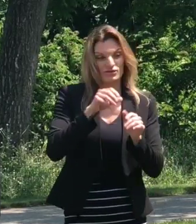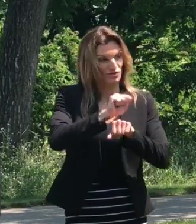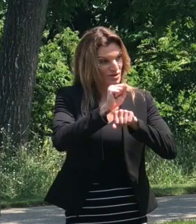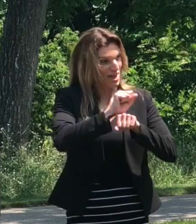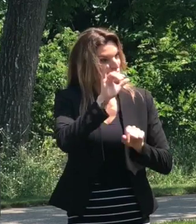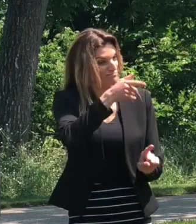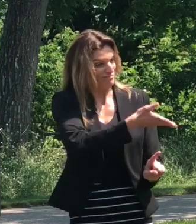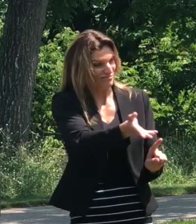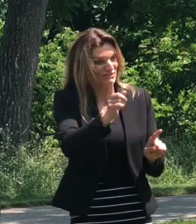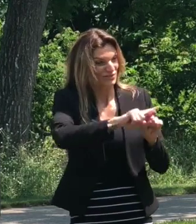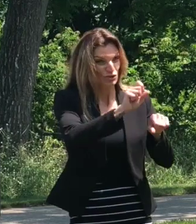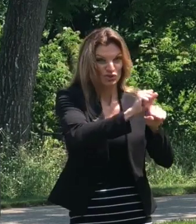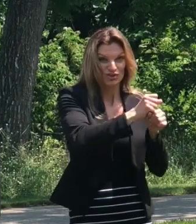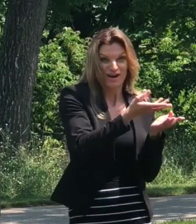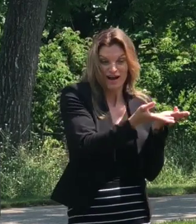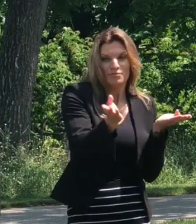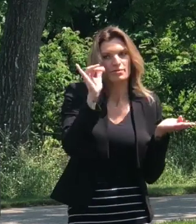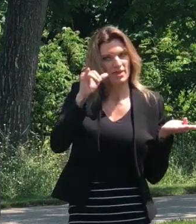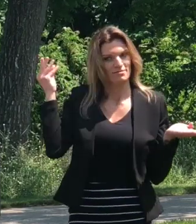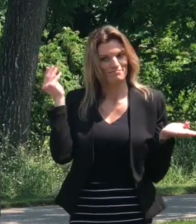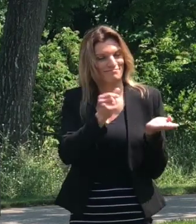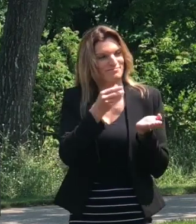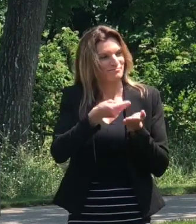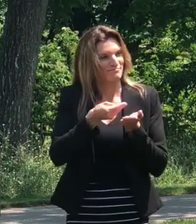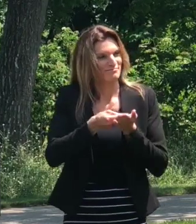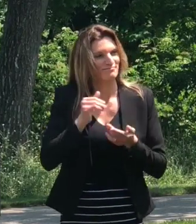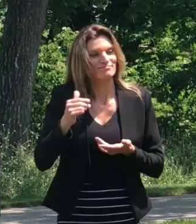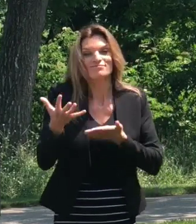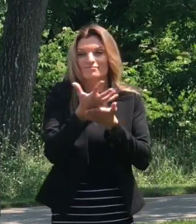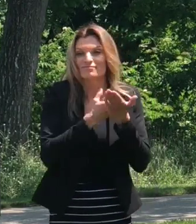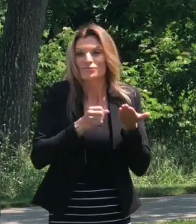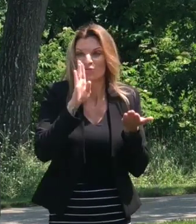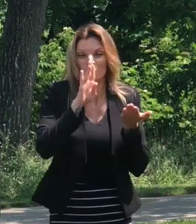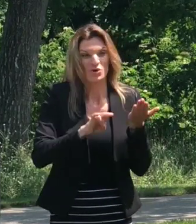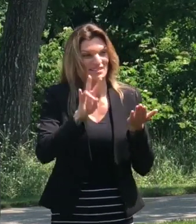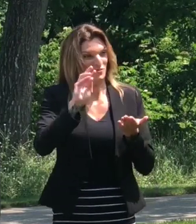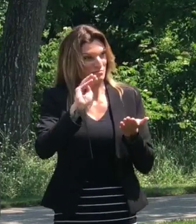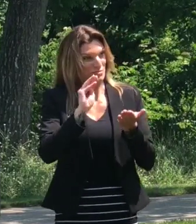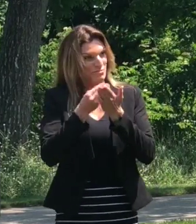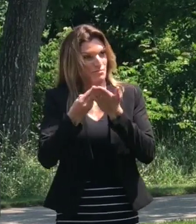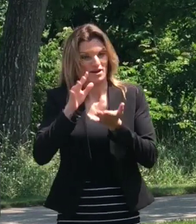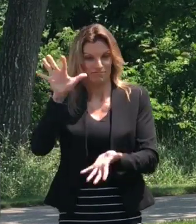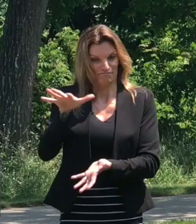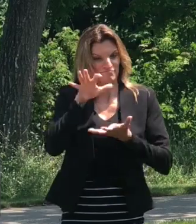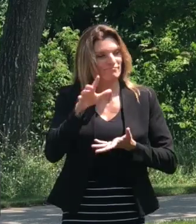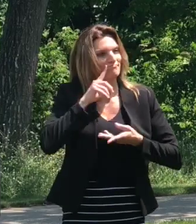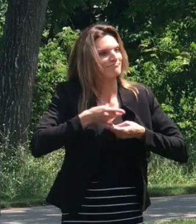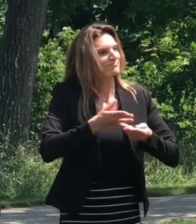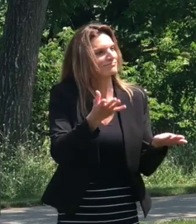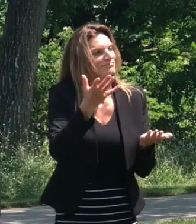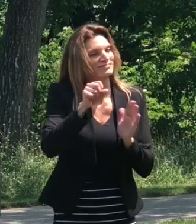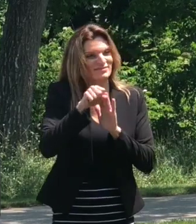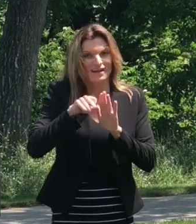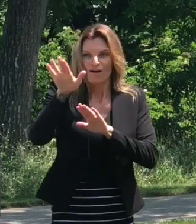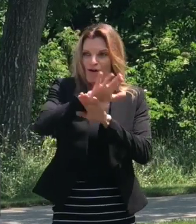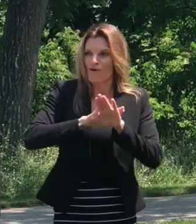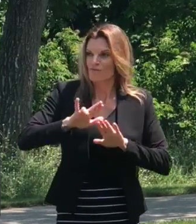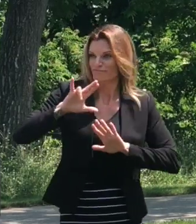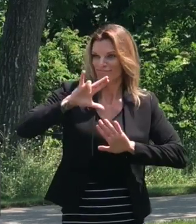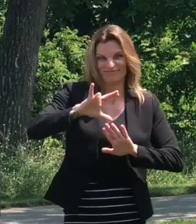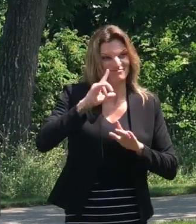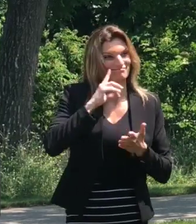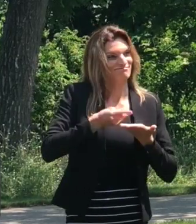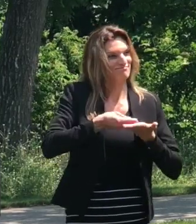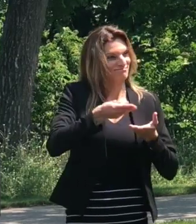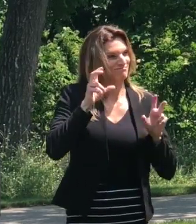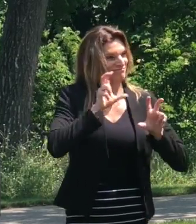generates $4.7 billion in wages and salaries statewide. Now, unfortunately, over the